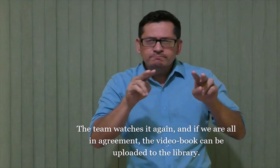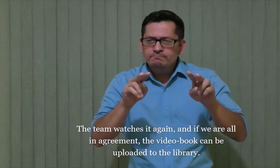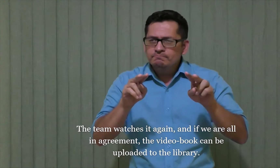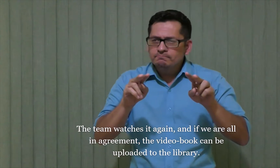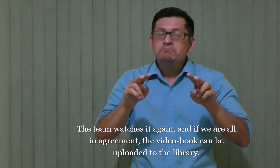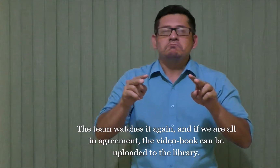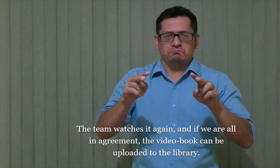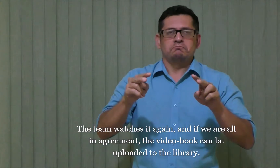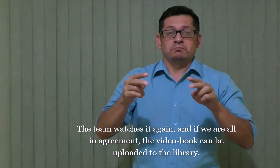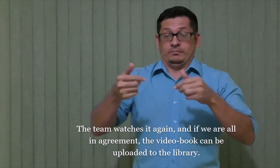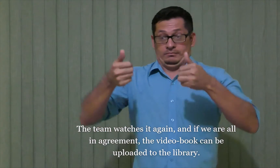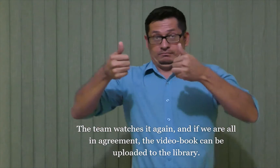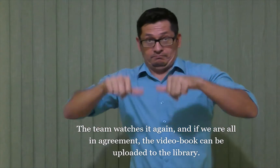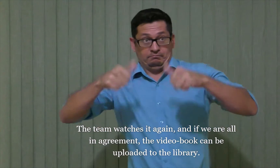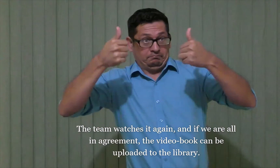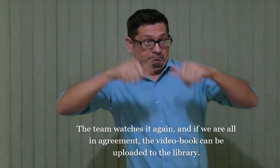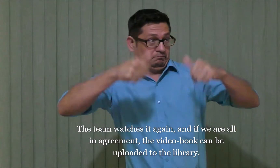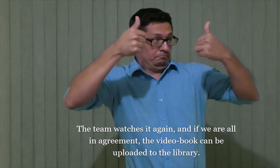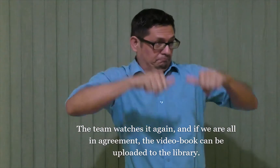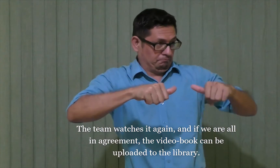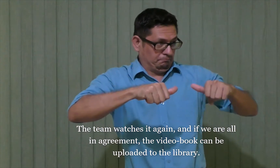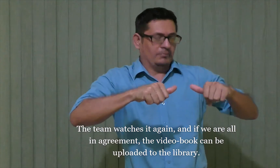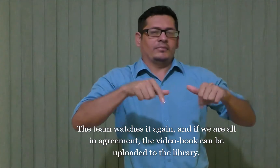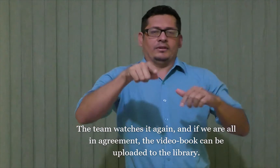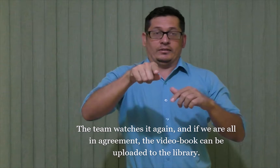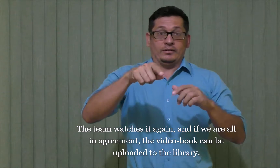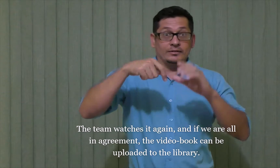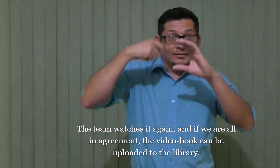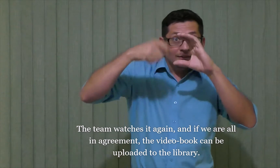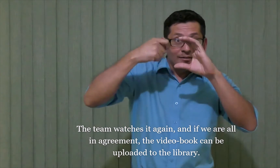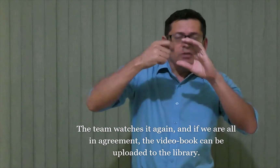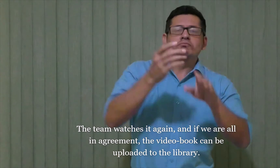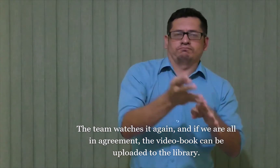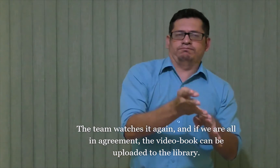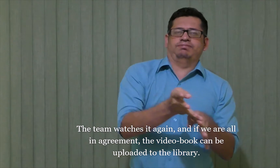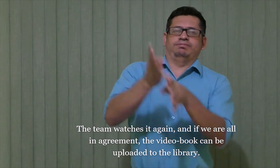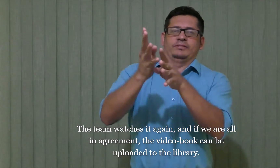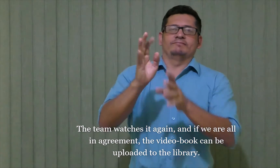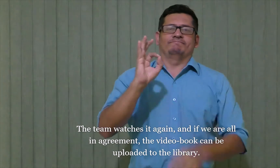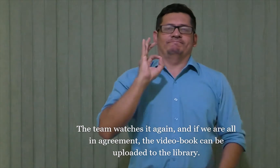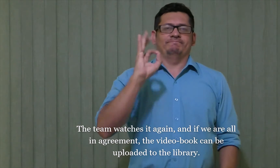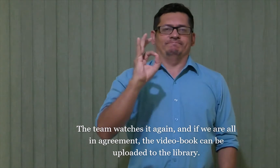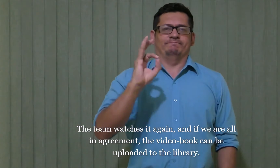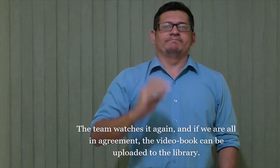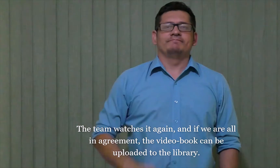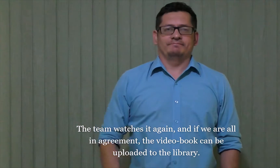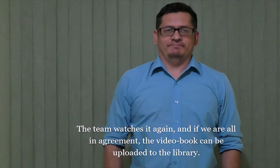team watches it again, and if we are all in agreement, the video book can be uploaded to the